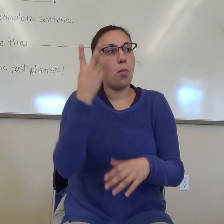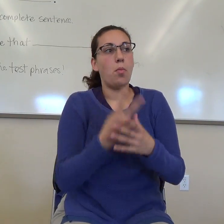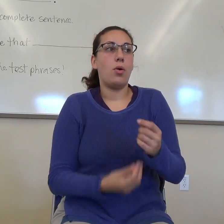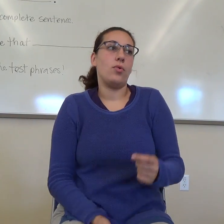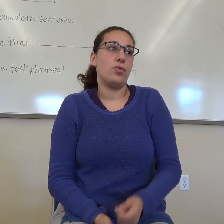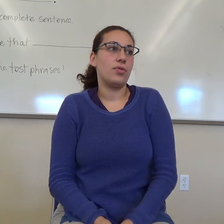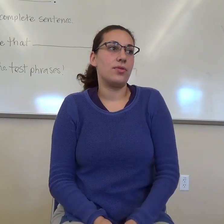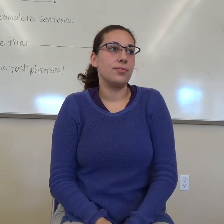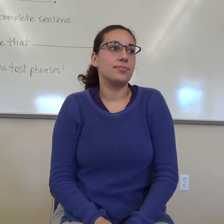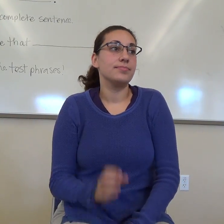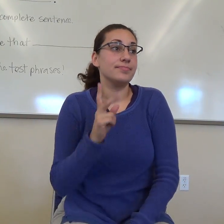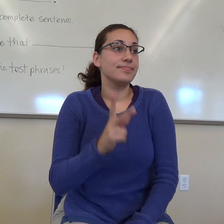so